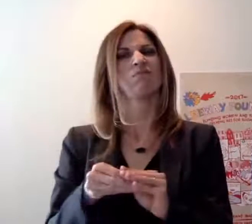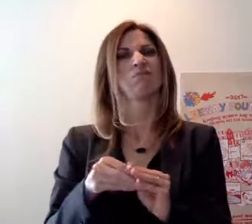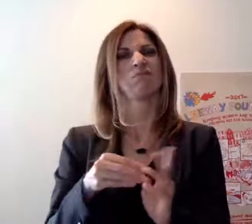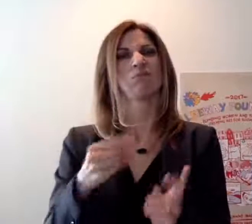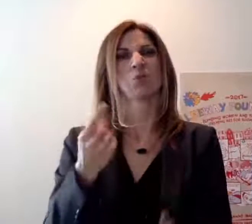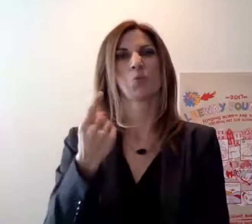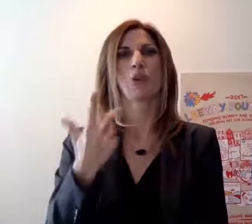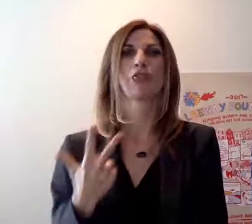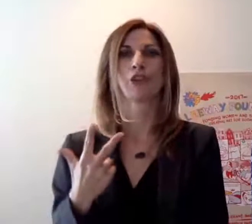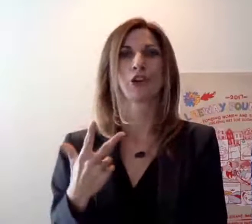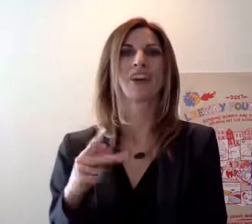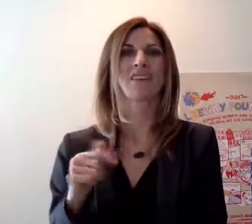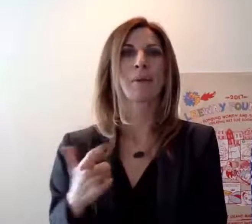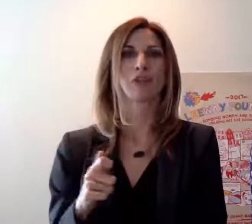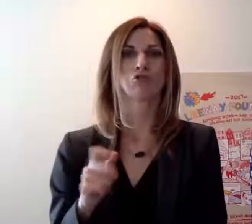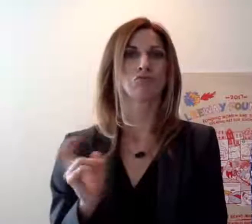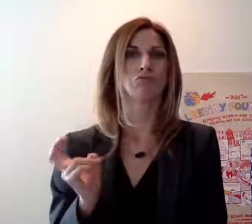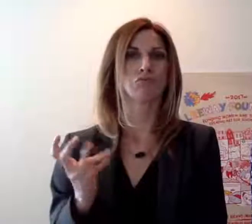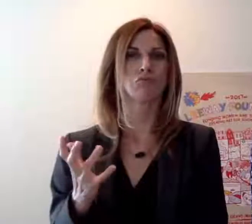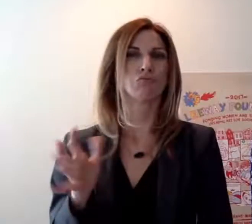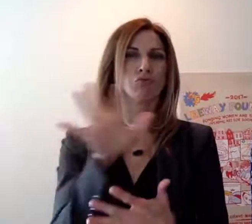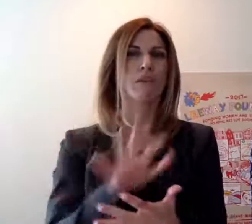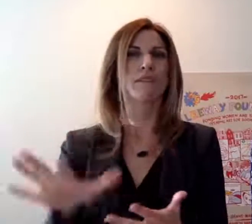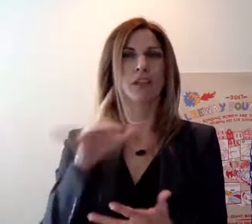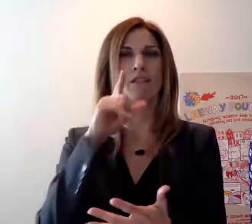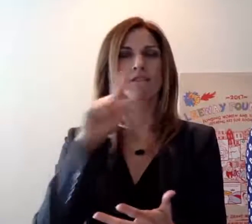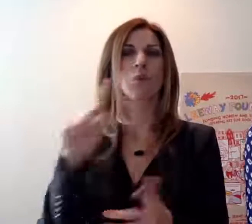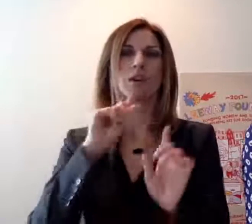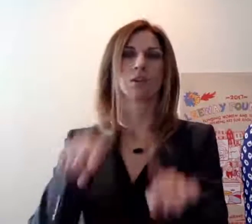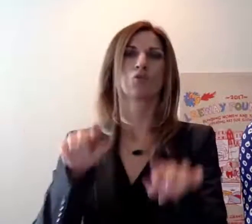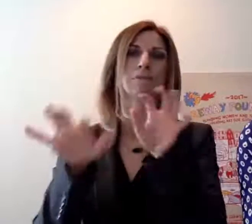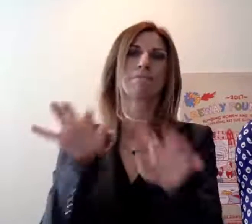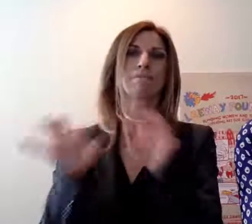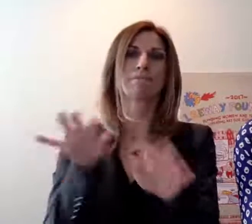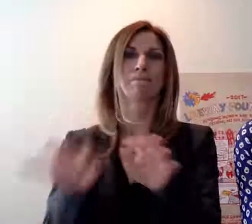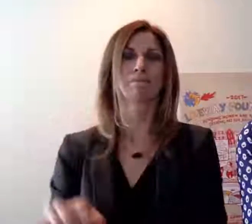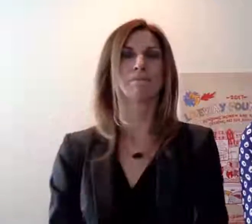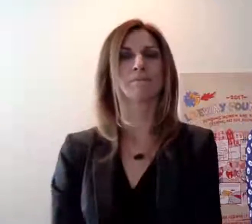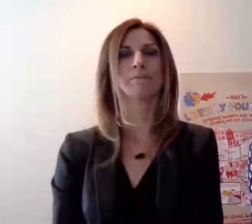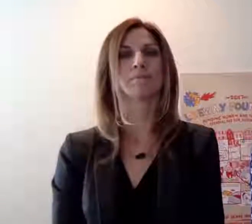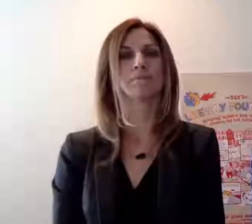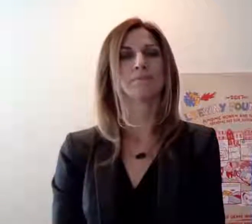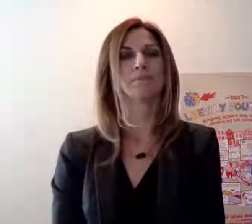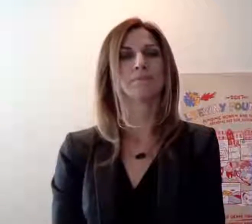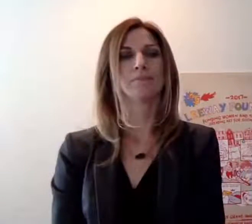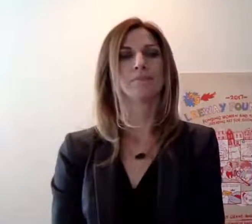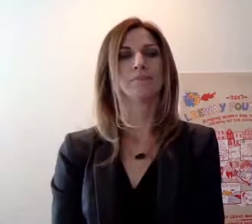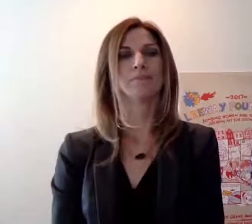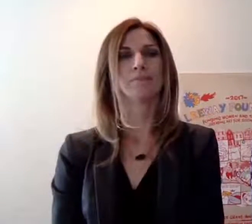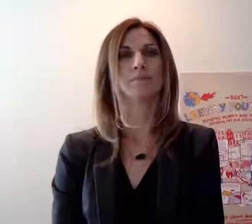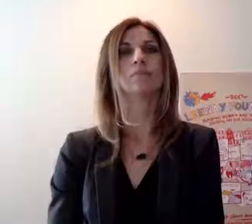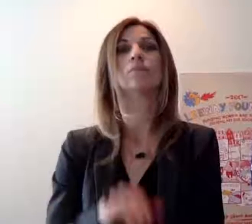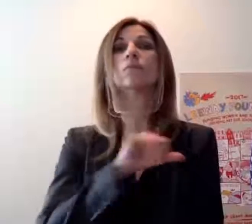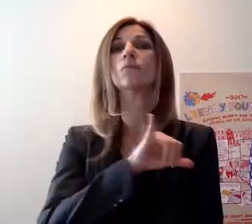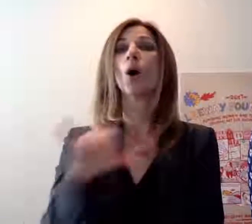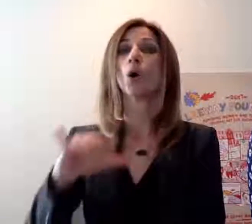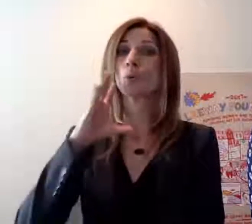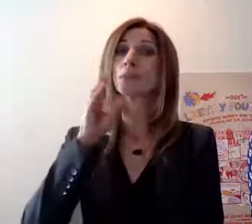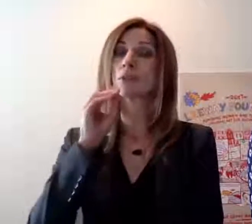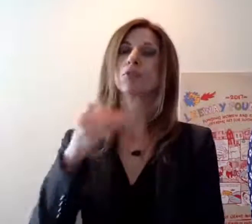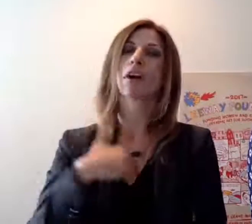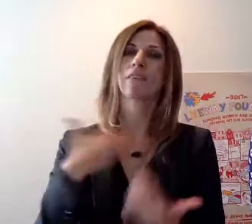1/3 of a page for answering those questions. You also have limitations on the experiences where you